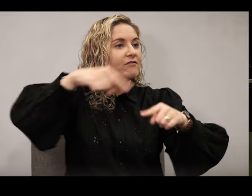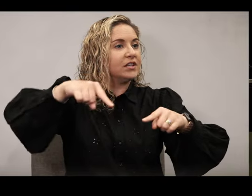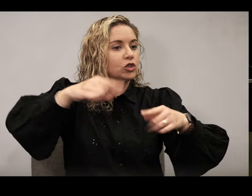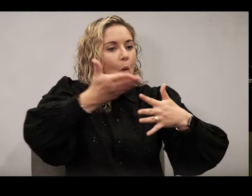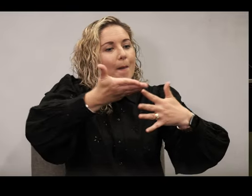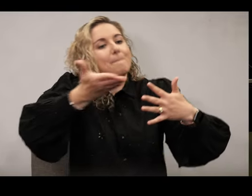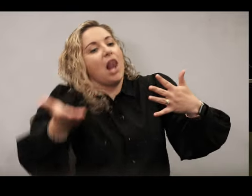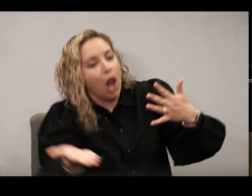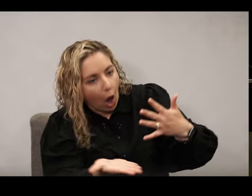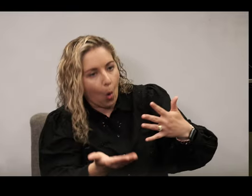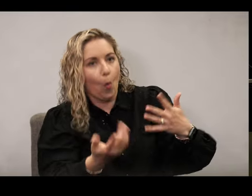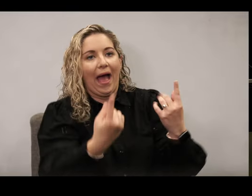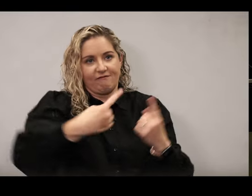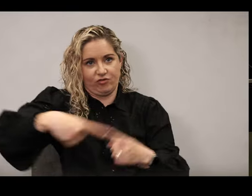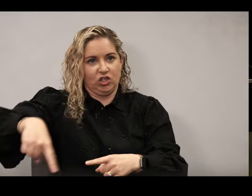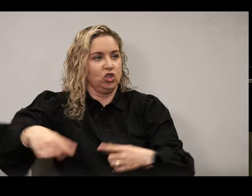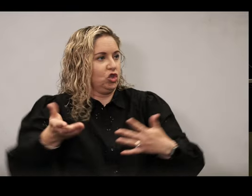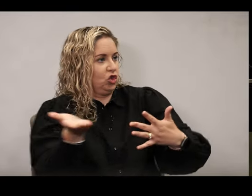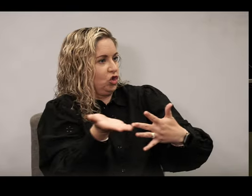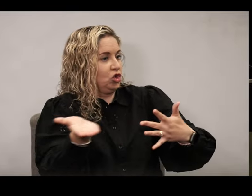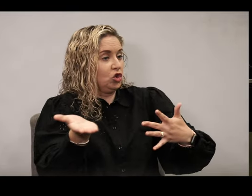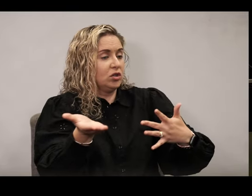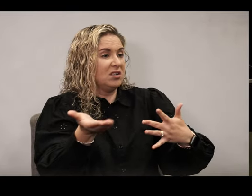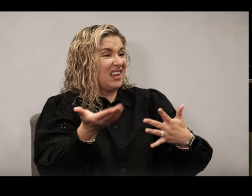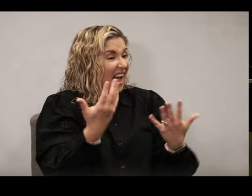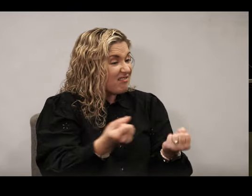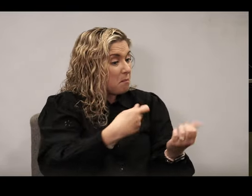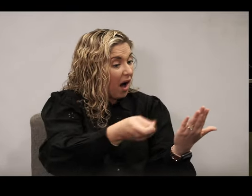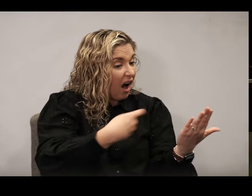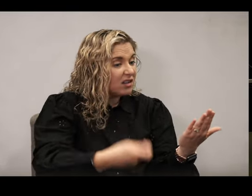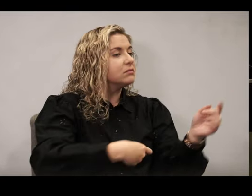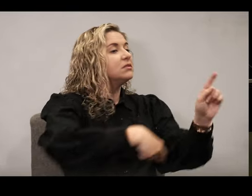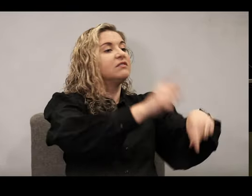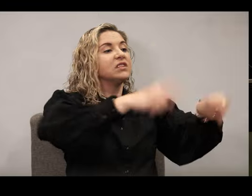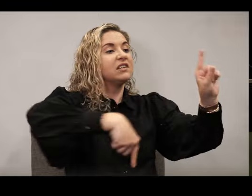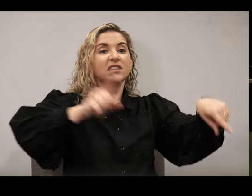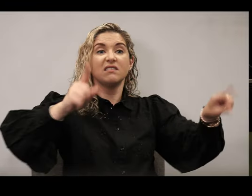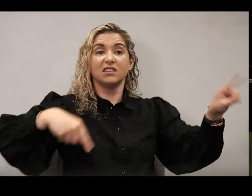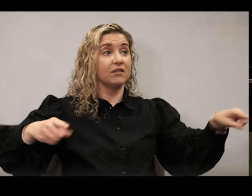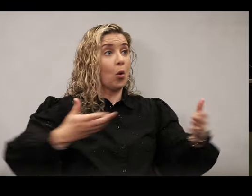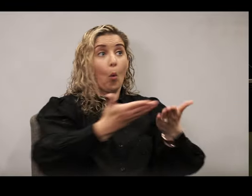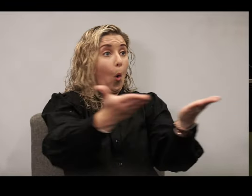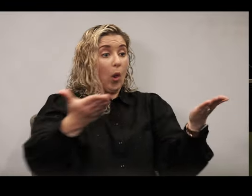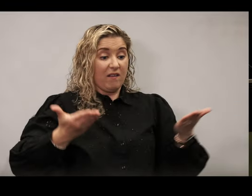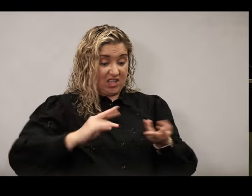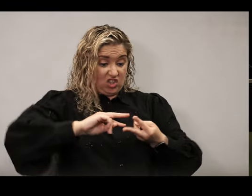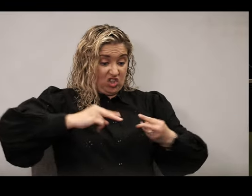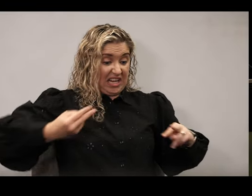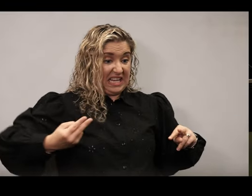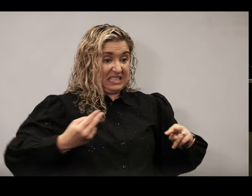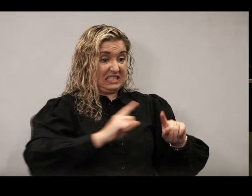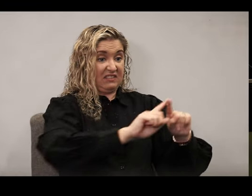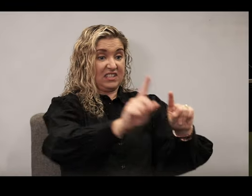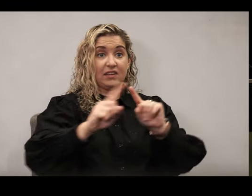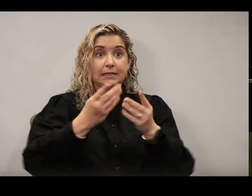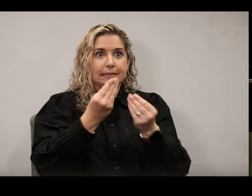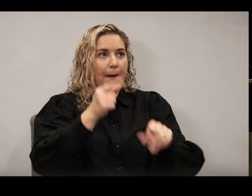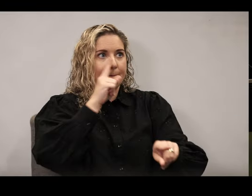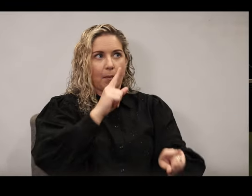on assignments. And in fact, we're not even born genetically equal. Some people are just born way, way